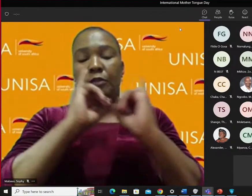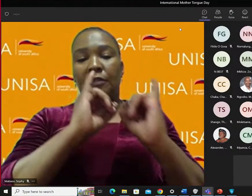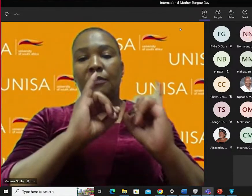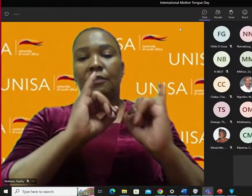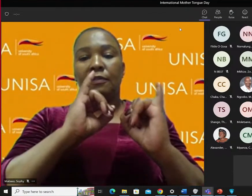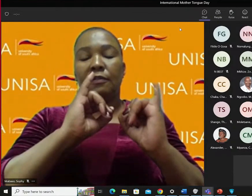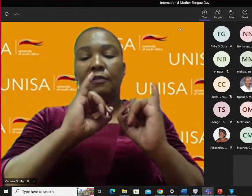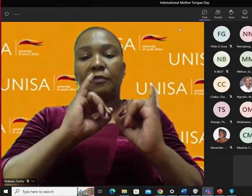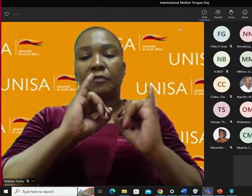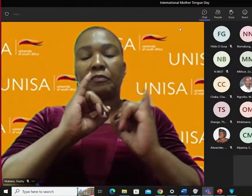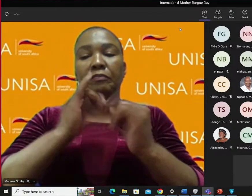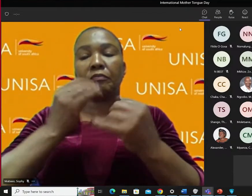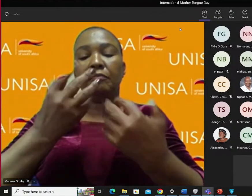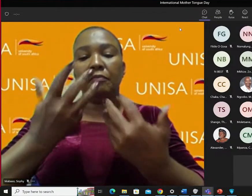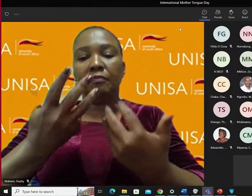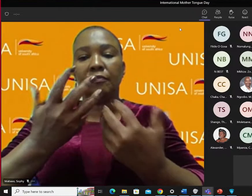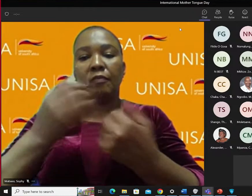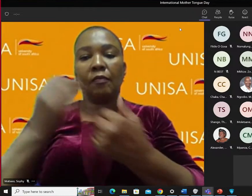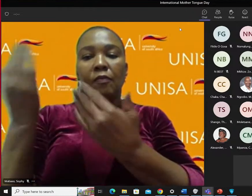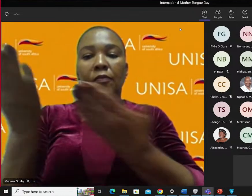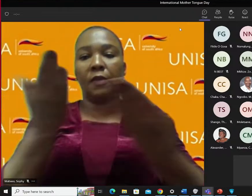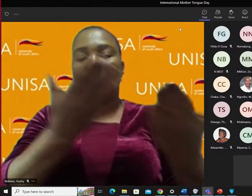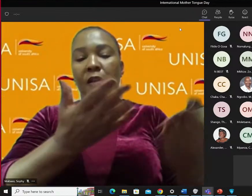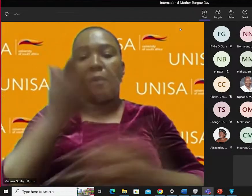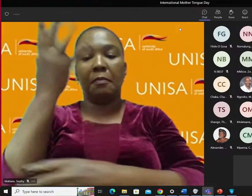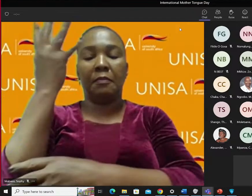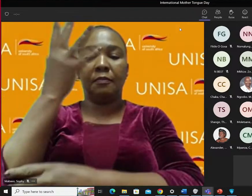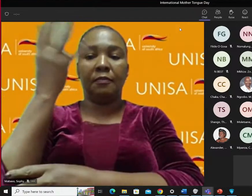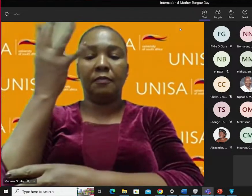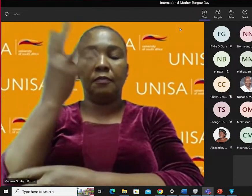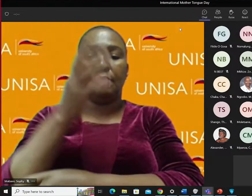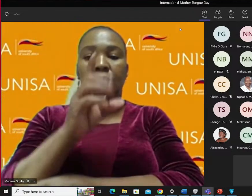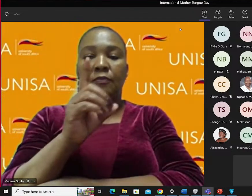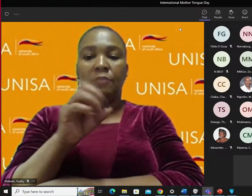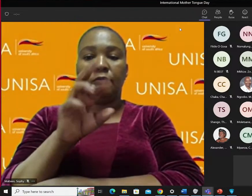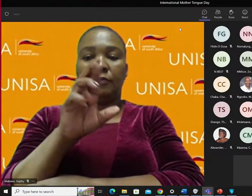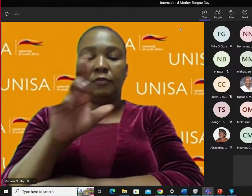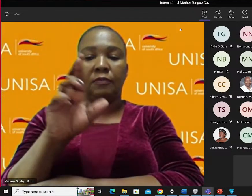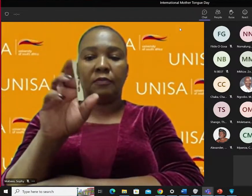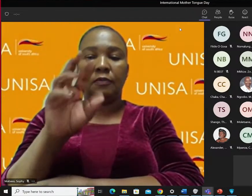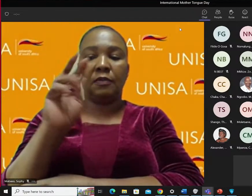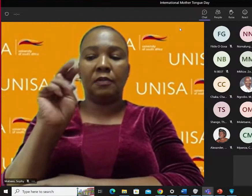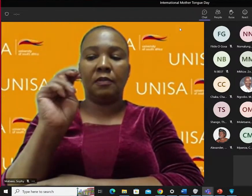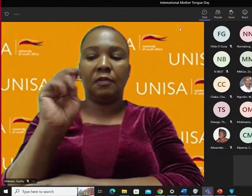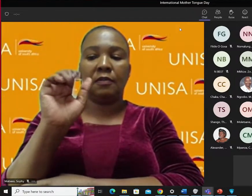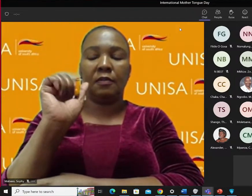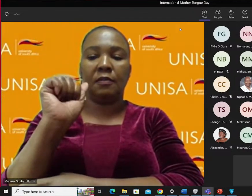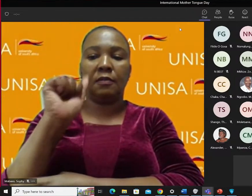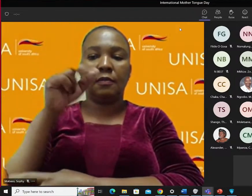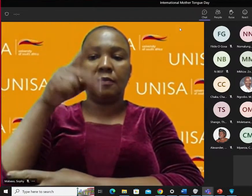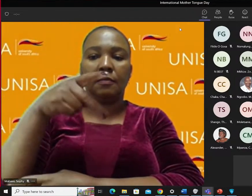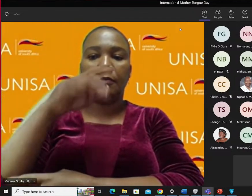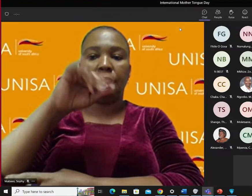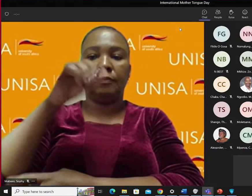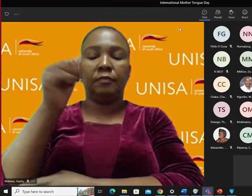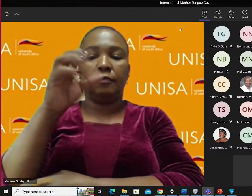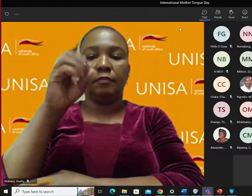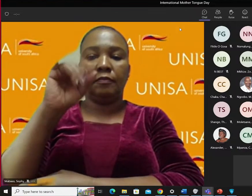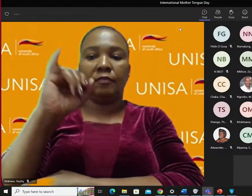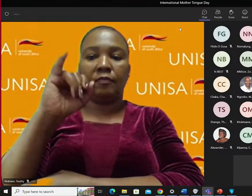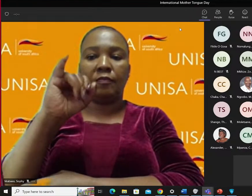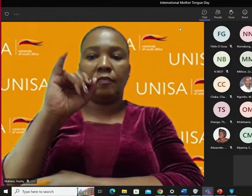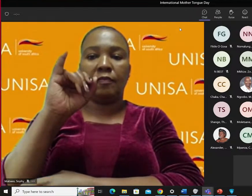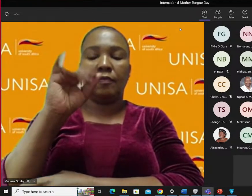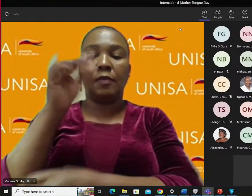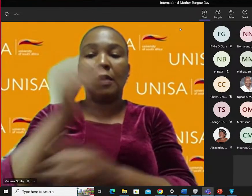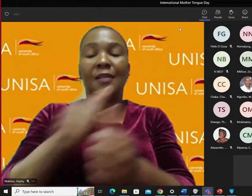of the welcome address is Dr. Napiadi Litswalo, the COD of the Department of Linguistics